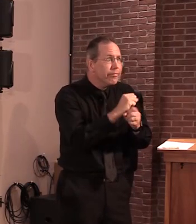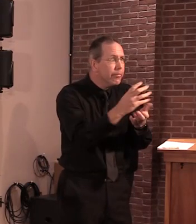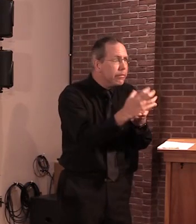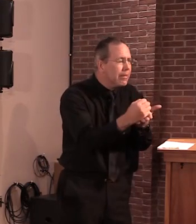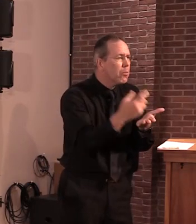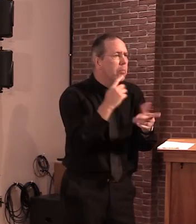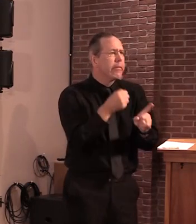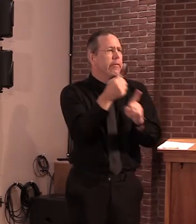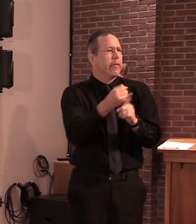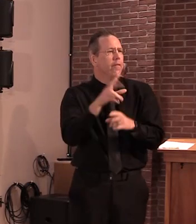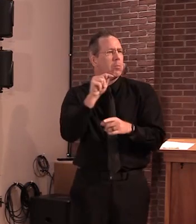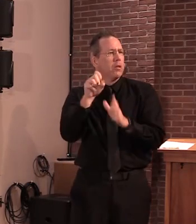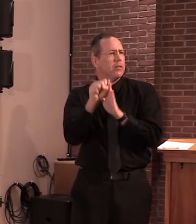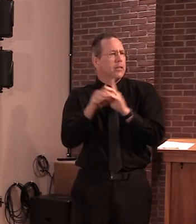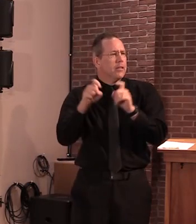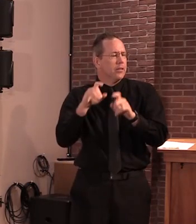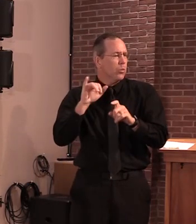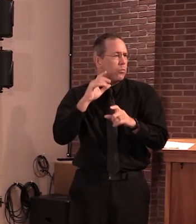this was a major